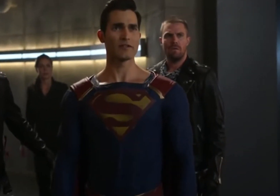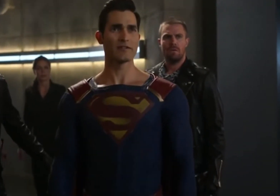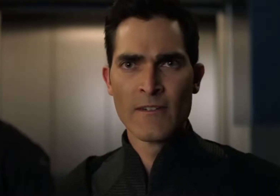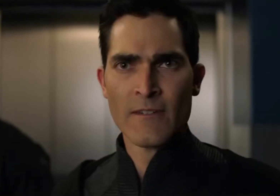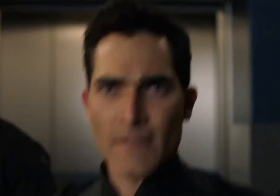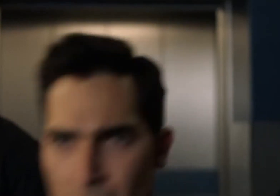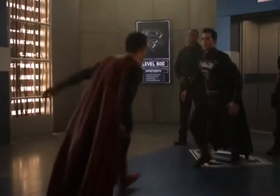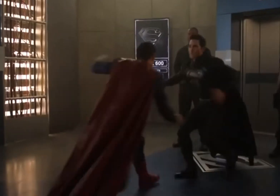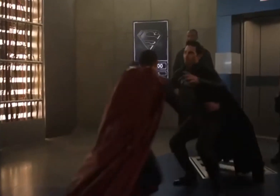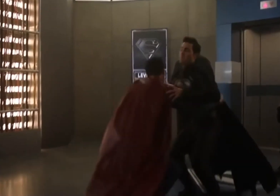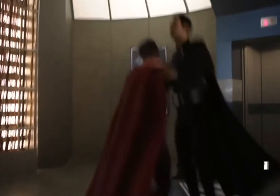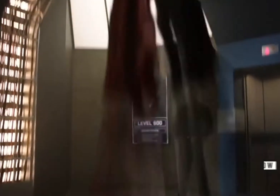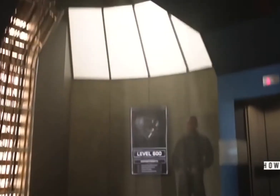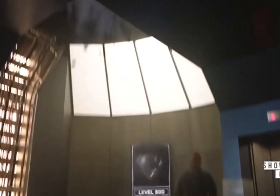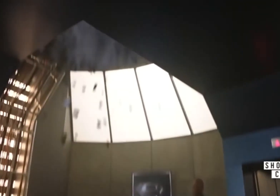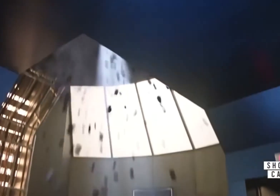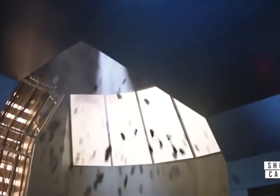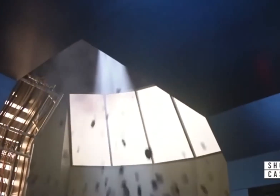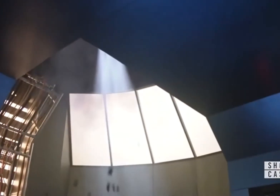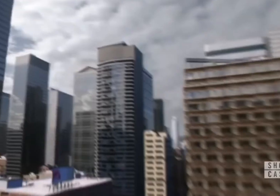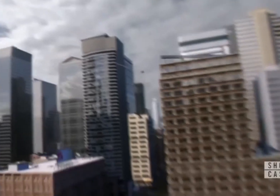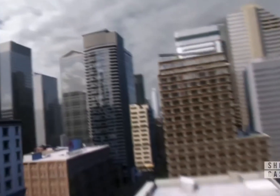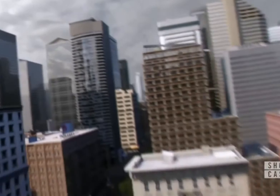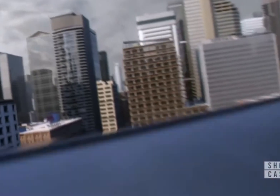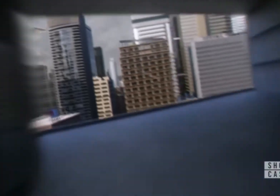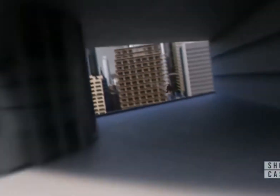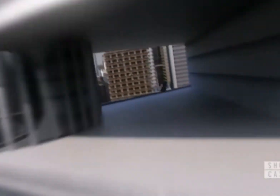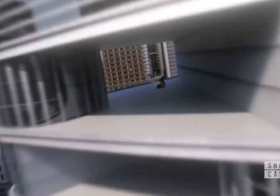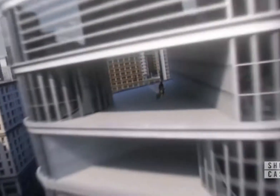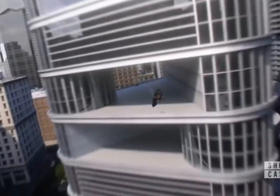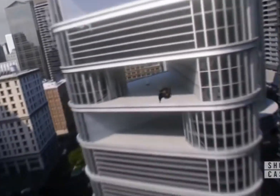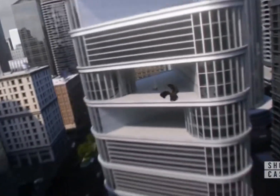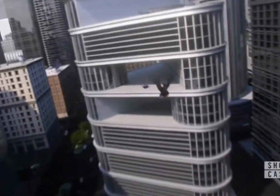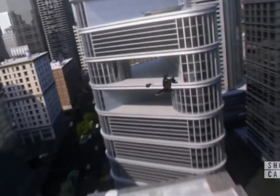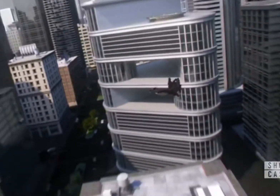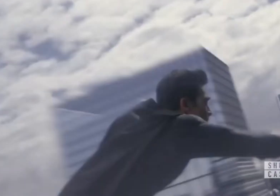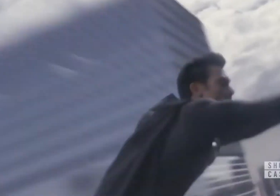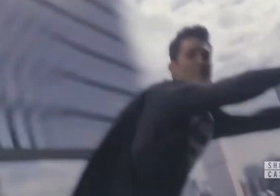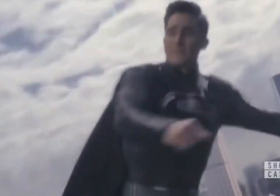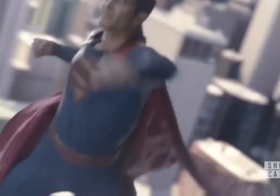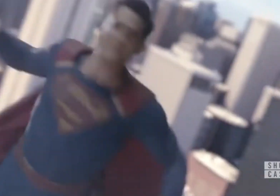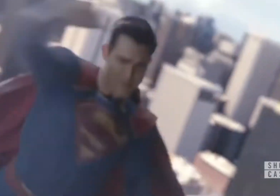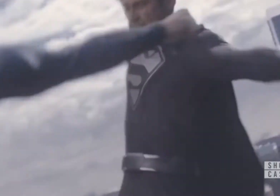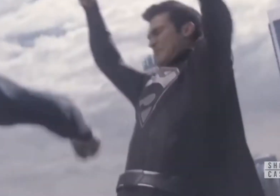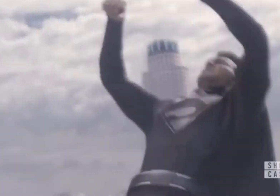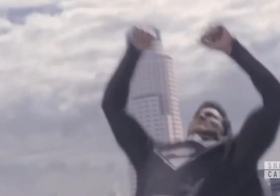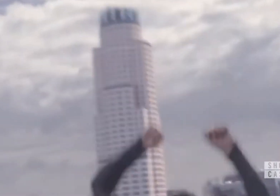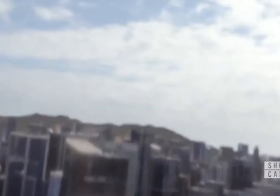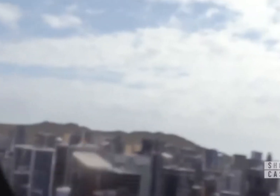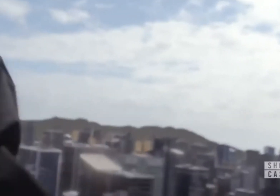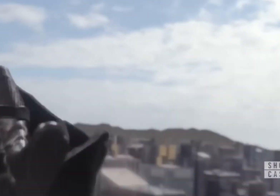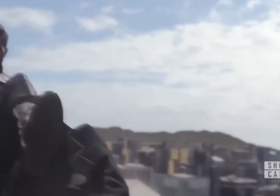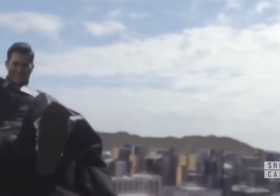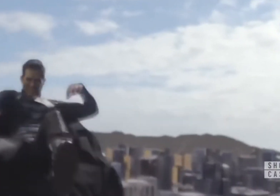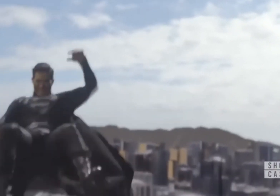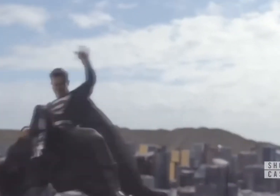the only one who can beat evil Superman is proper Superman, I loved it, but he